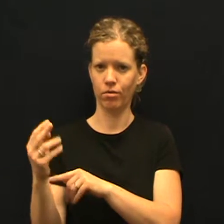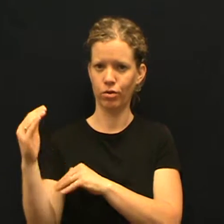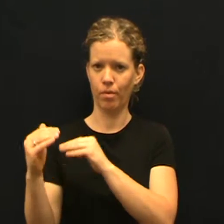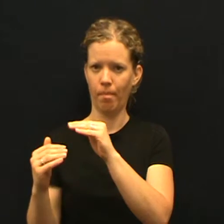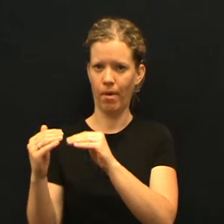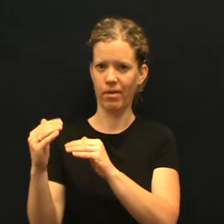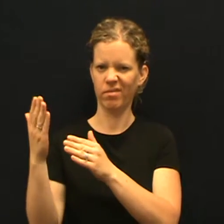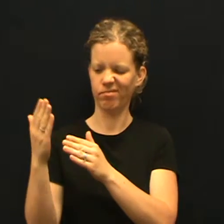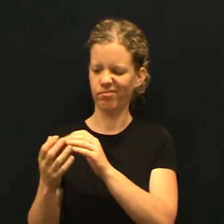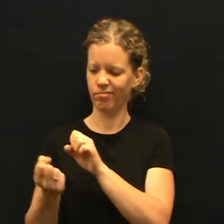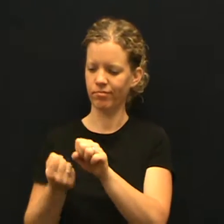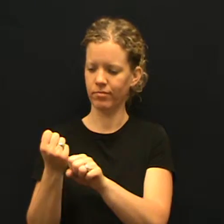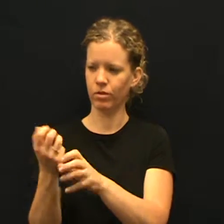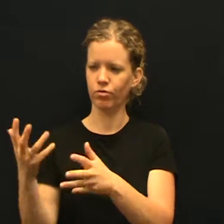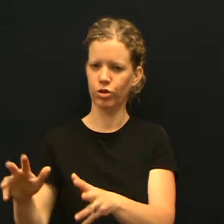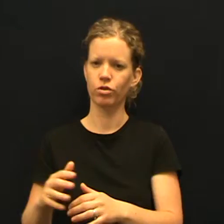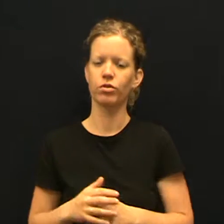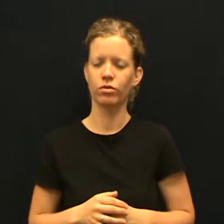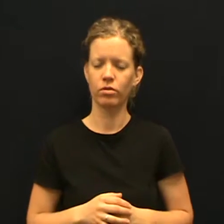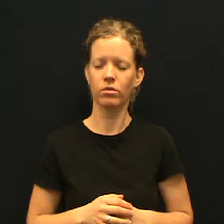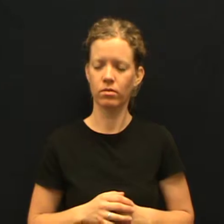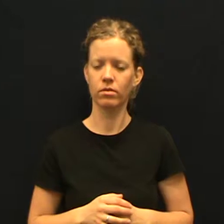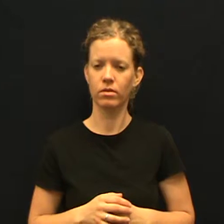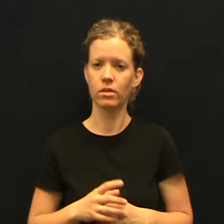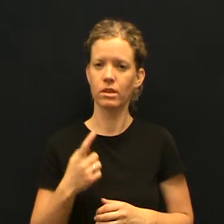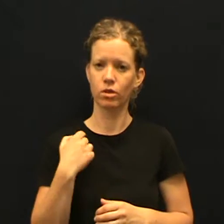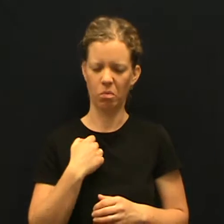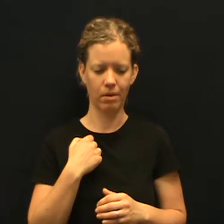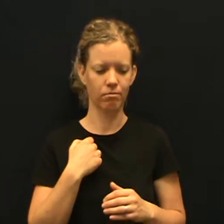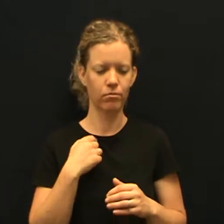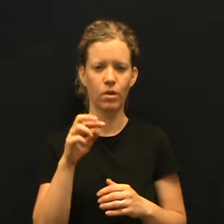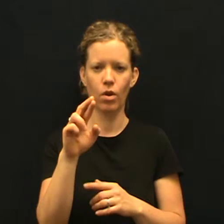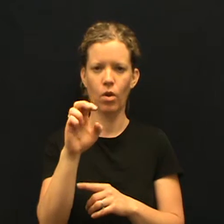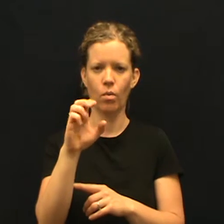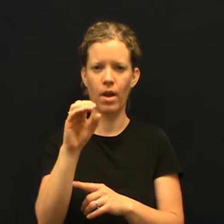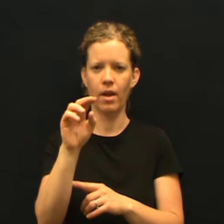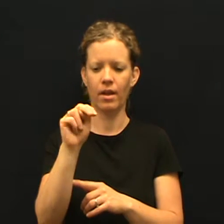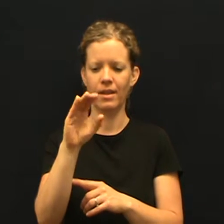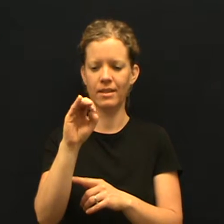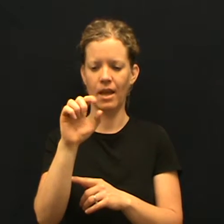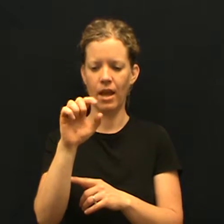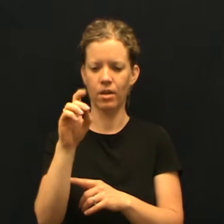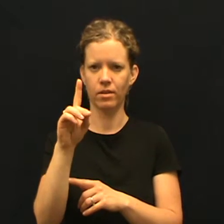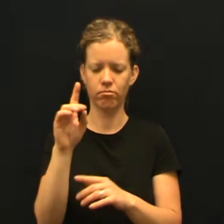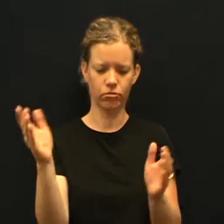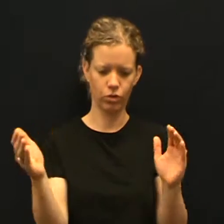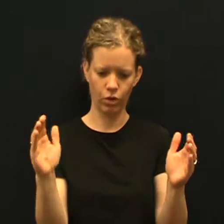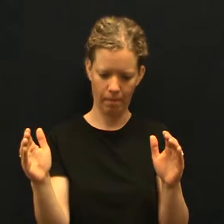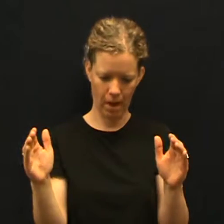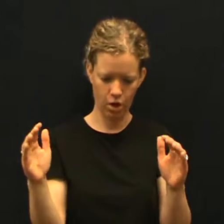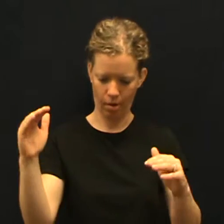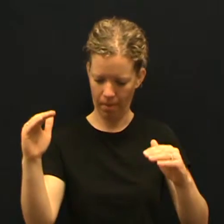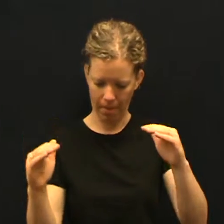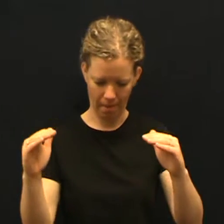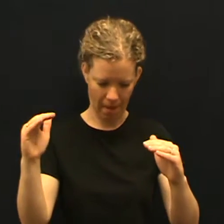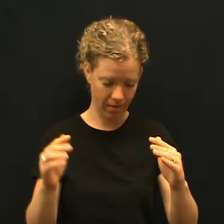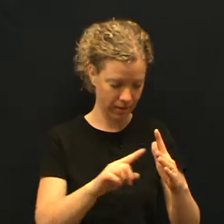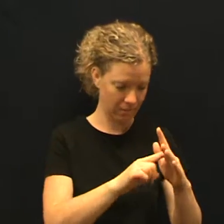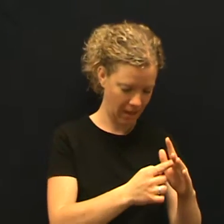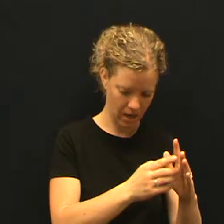end of the year. So we've been able to reconcile from our beginning cash balance to our ending cash balance through our statement of cash